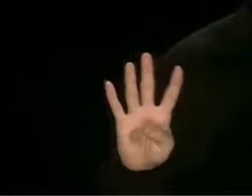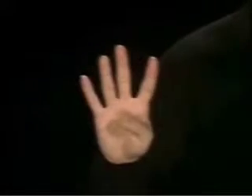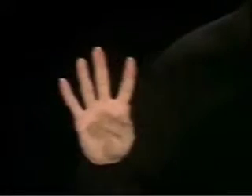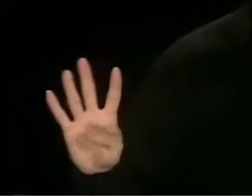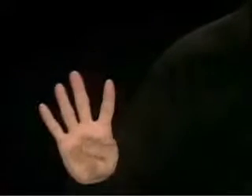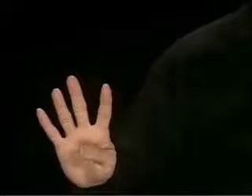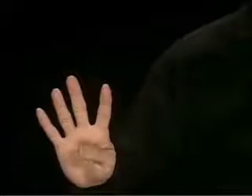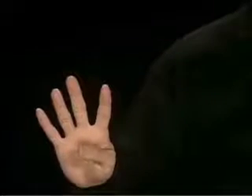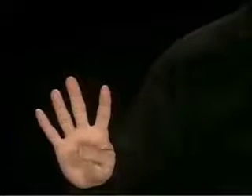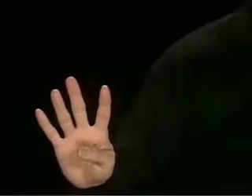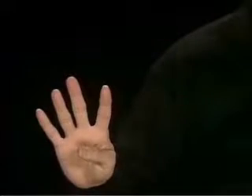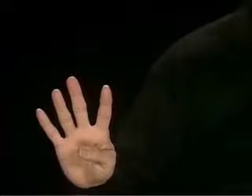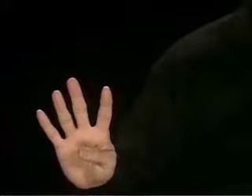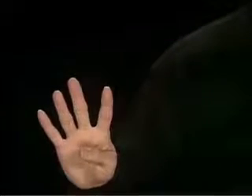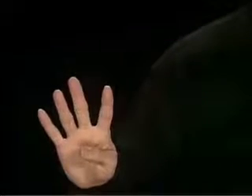44,